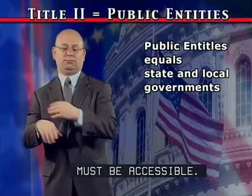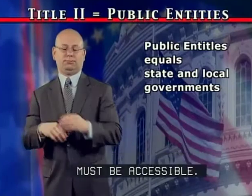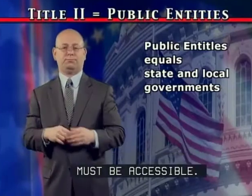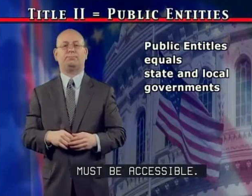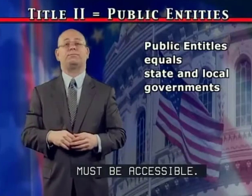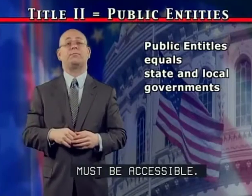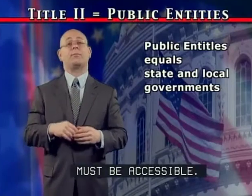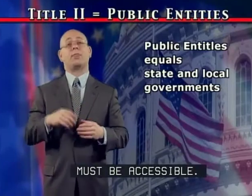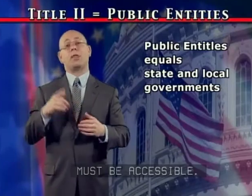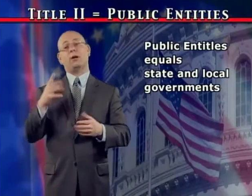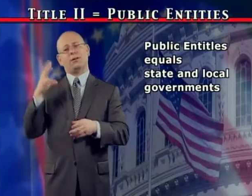be accessible.